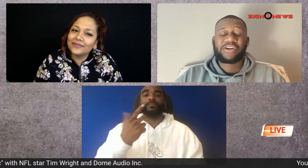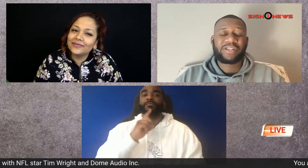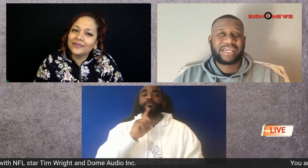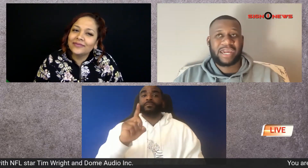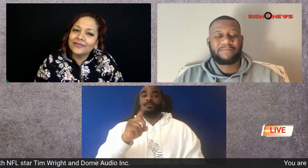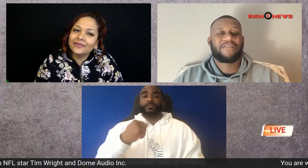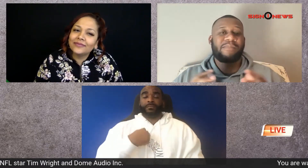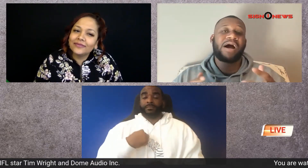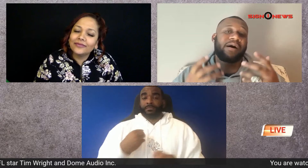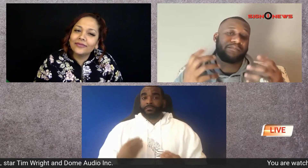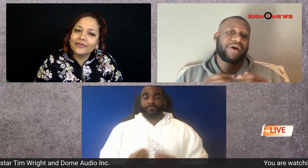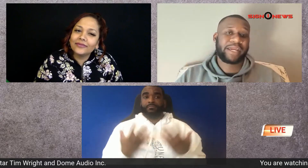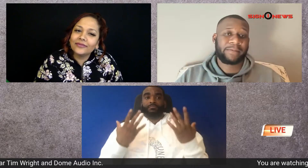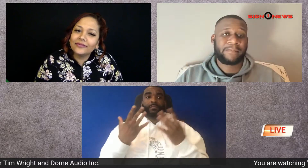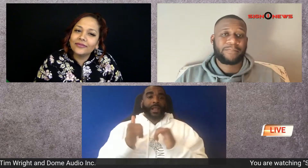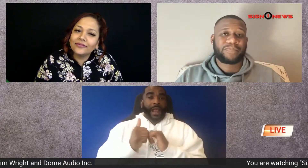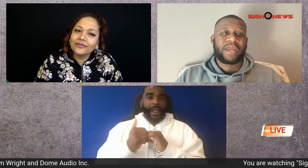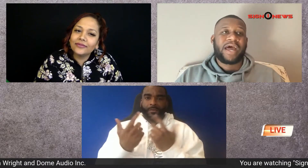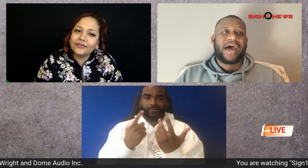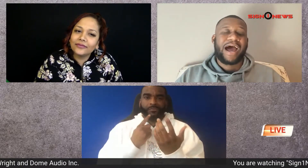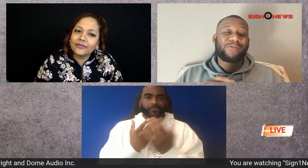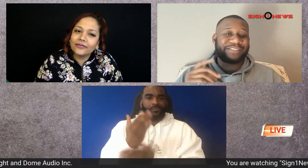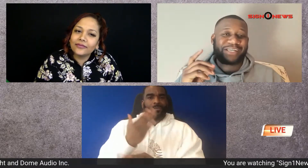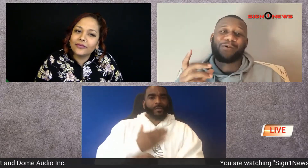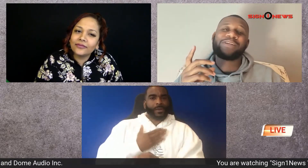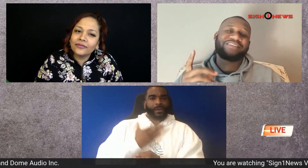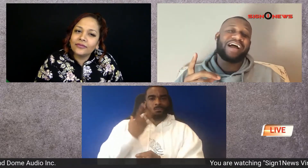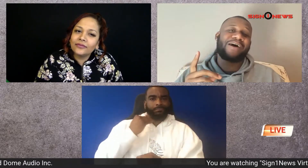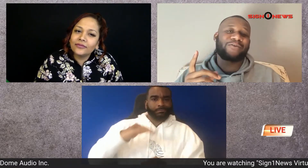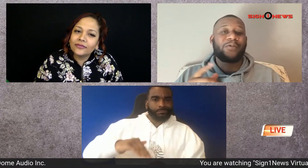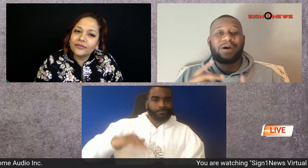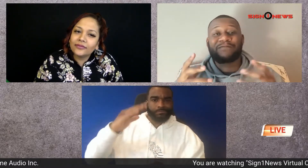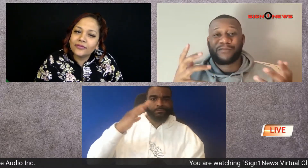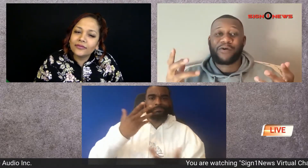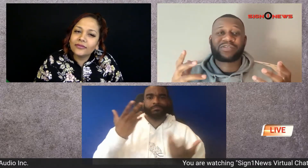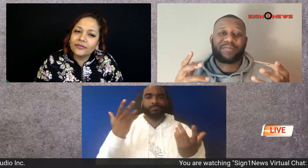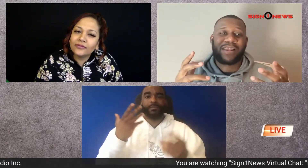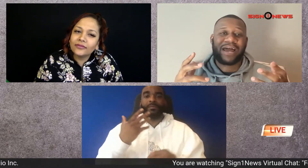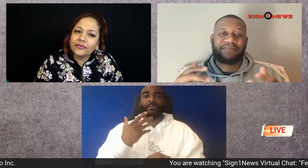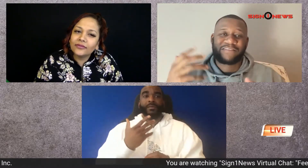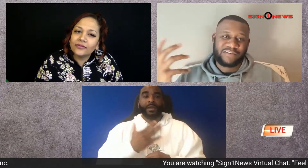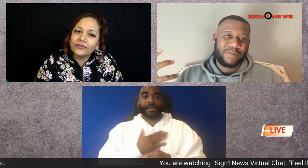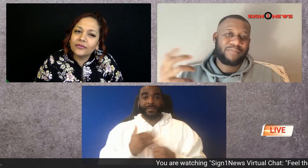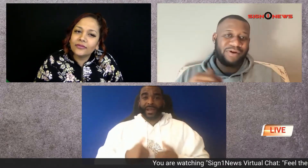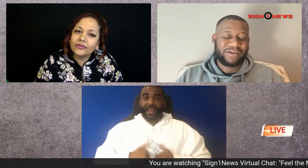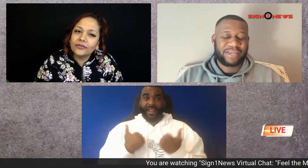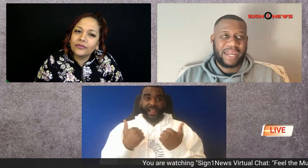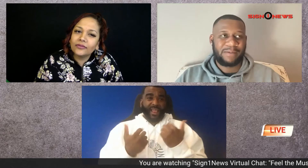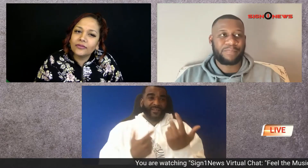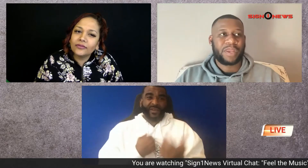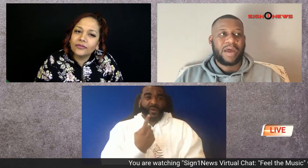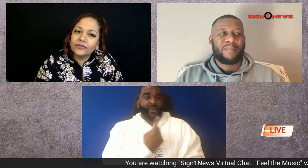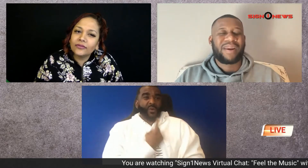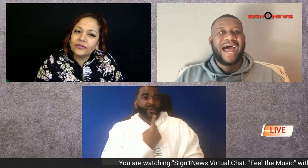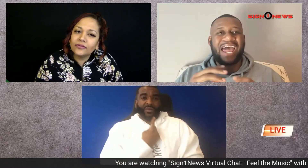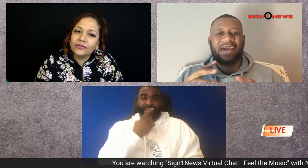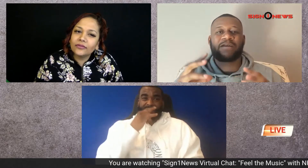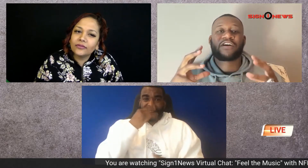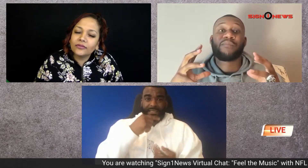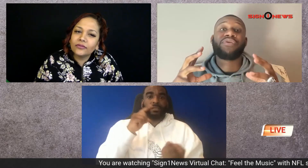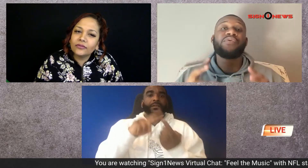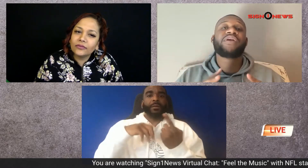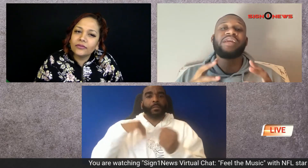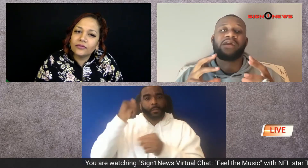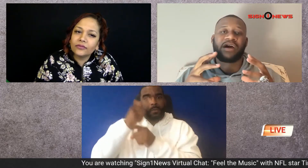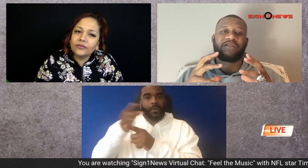inspiration literally came from my upbringing. I was the only child growing up for most of my life until my brother came, but I had